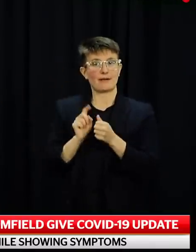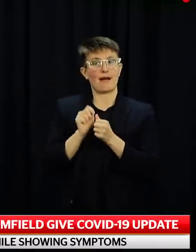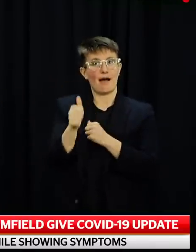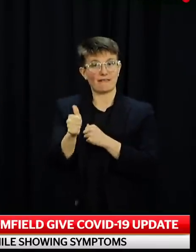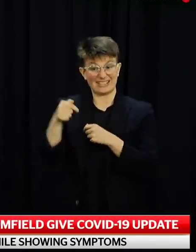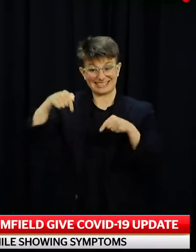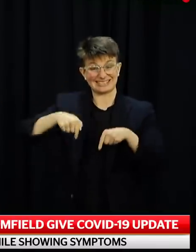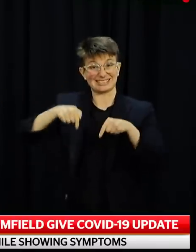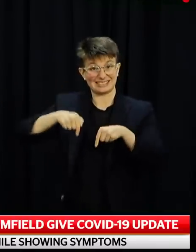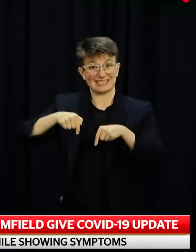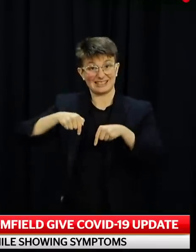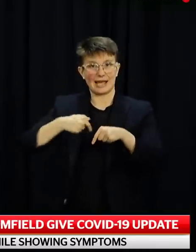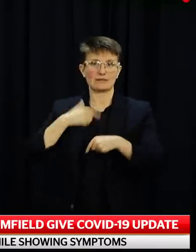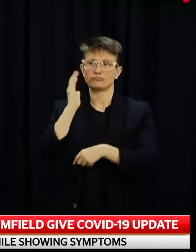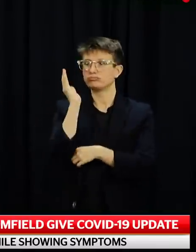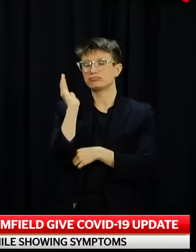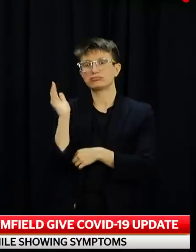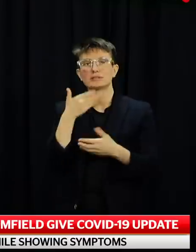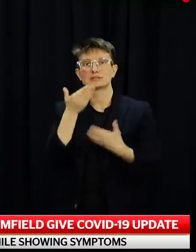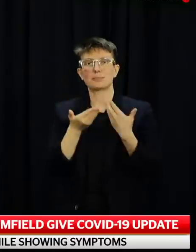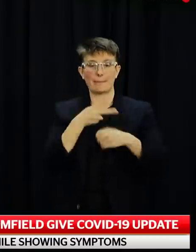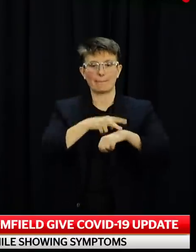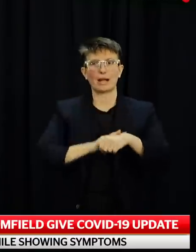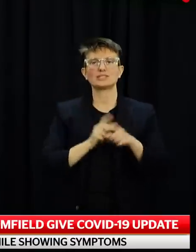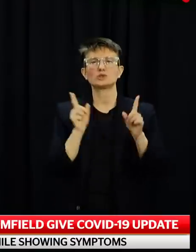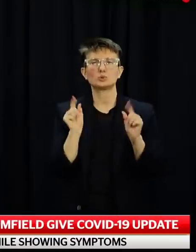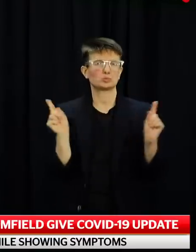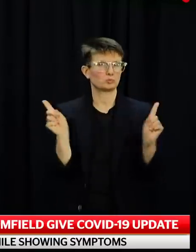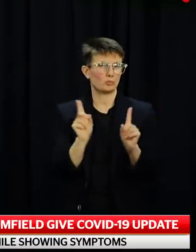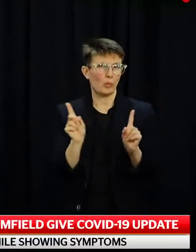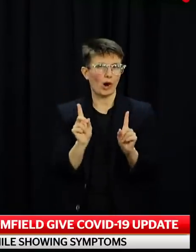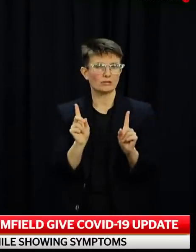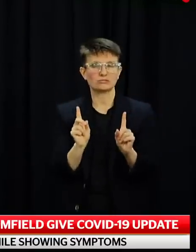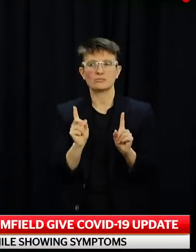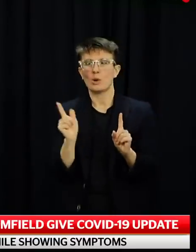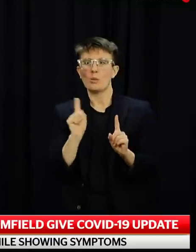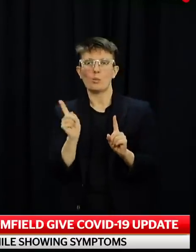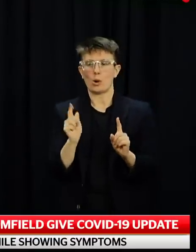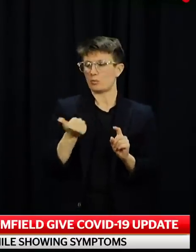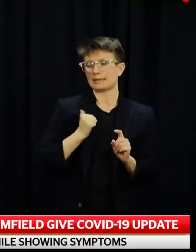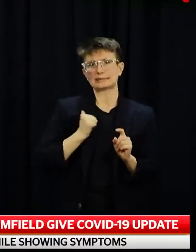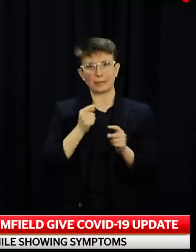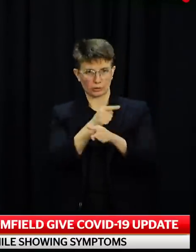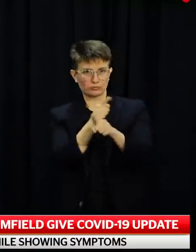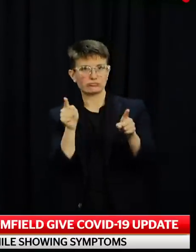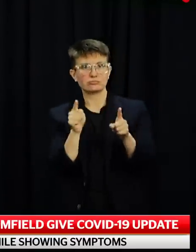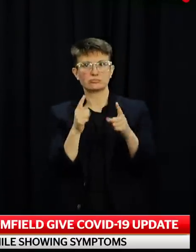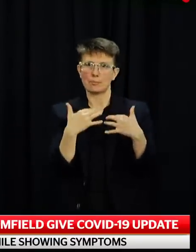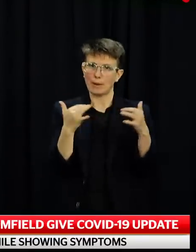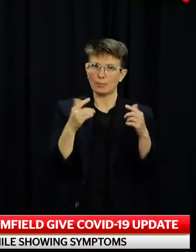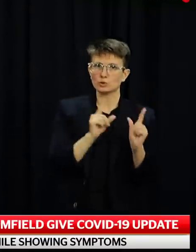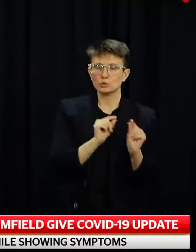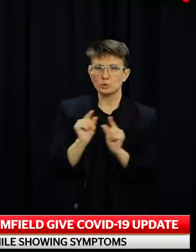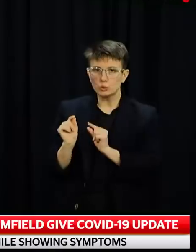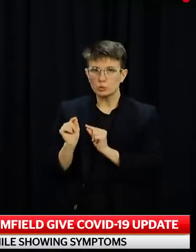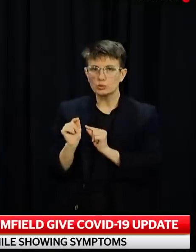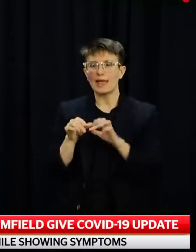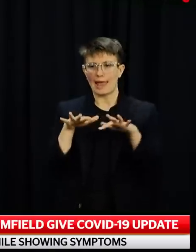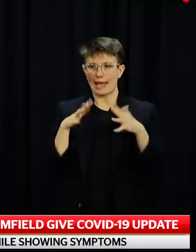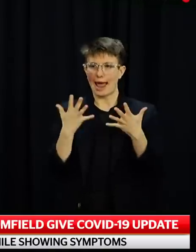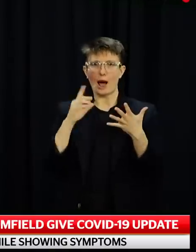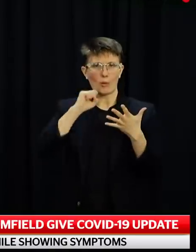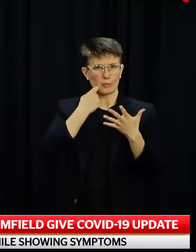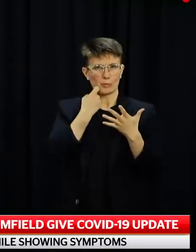to the podium. He'll talk through the police's actions, expectation and their approach to enforcement of Level 3 in